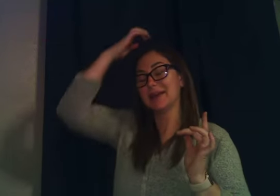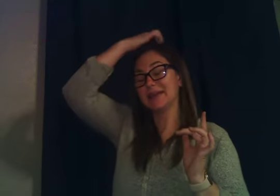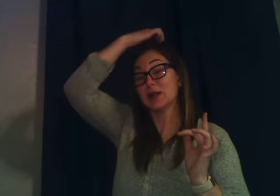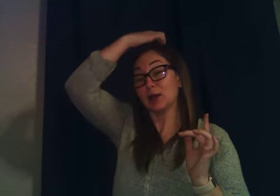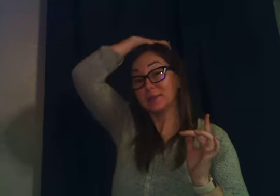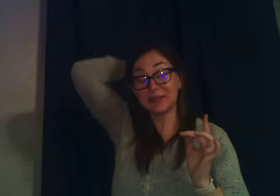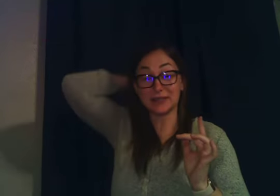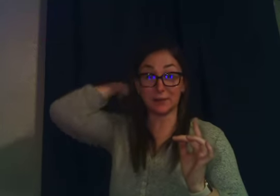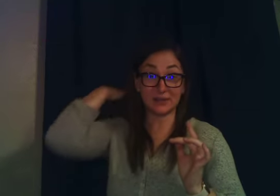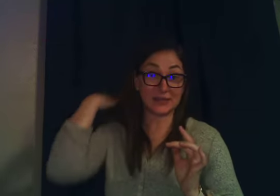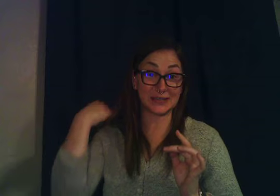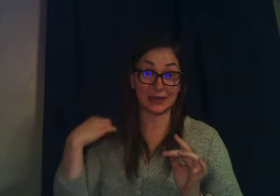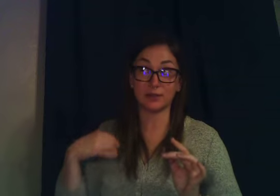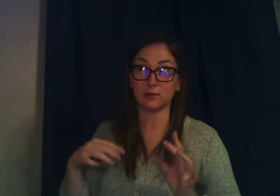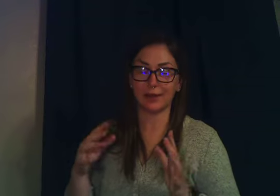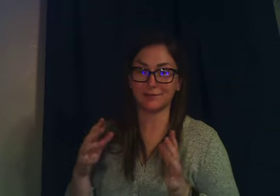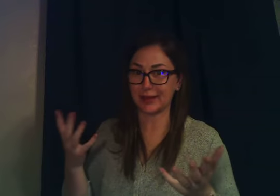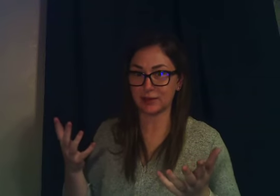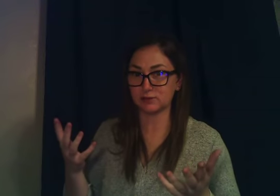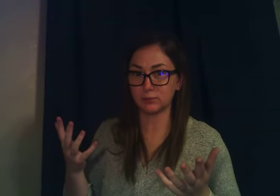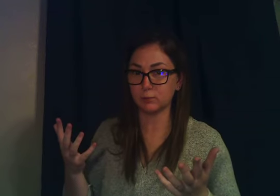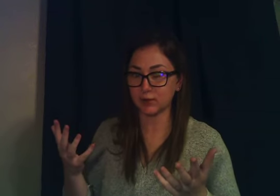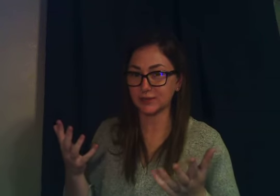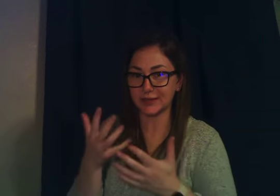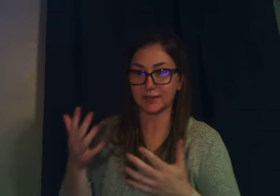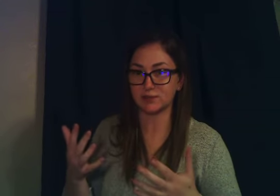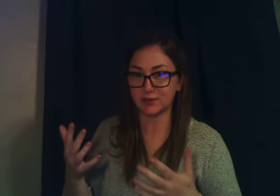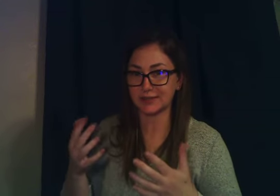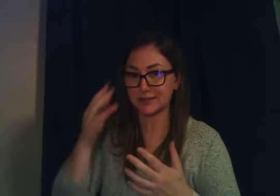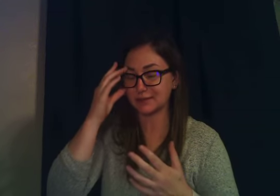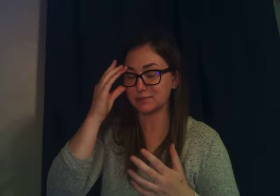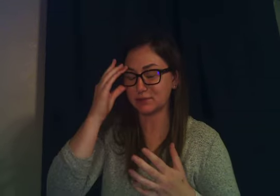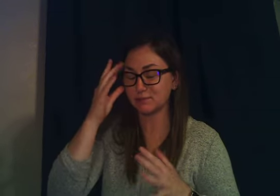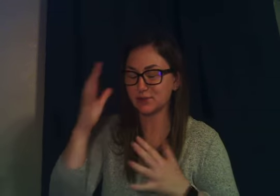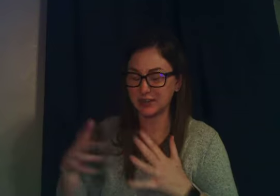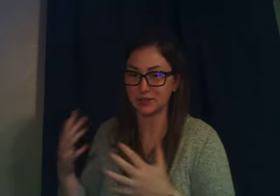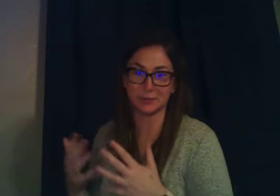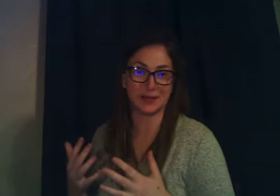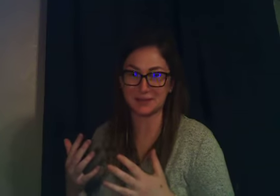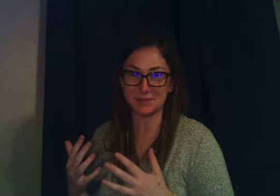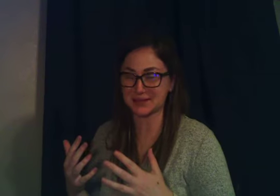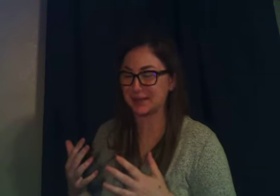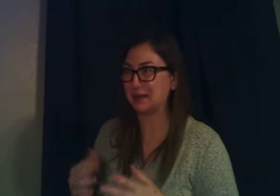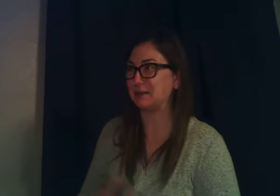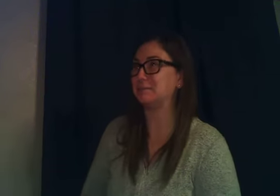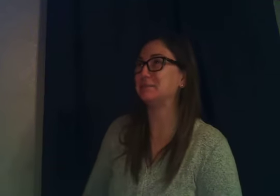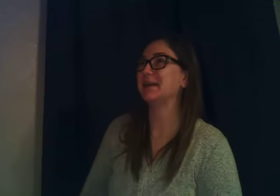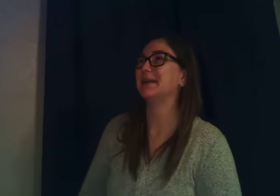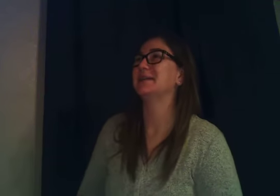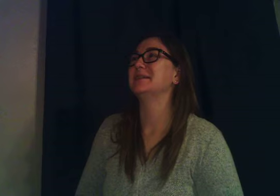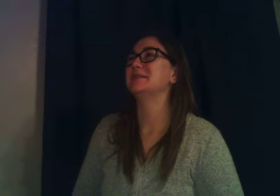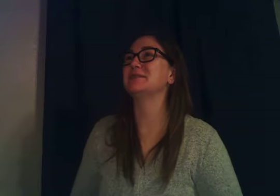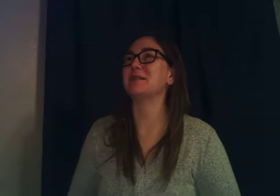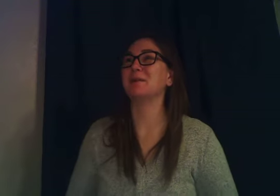It's hard because some of these signs don't have like actual words on how to translate them. So I'm trying to explain it the best that I can. Okay,